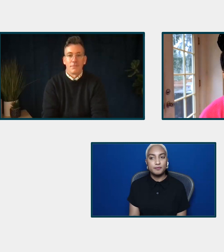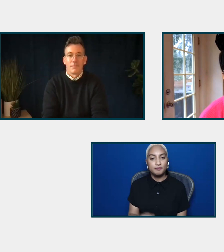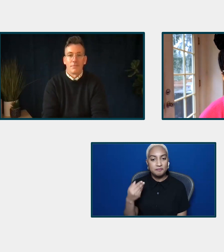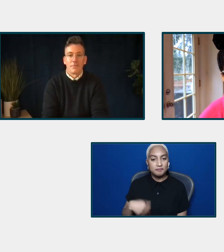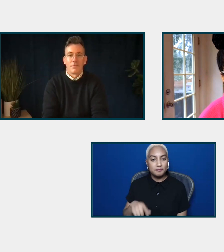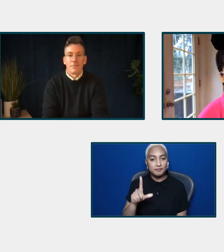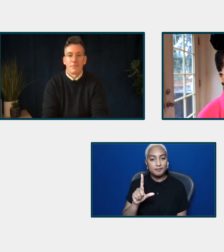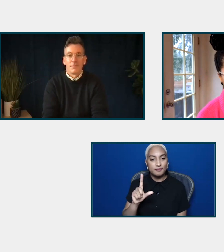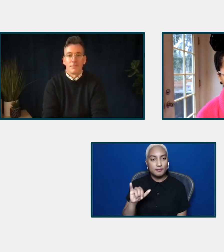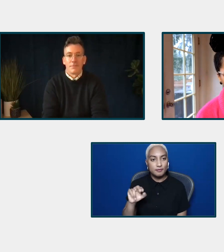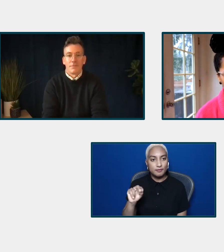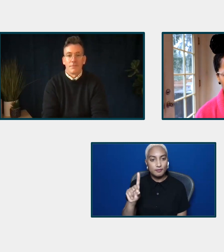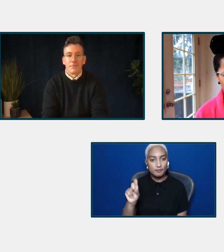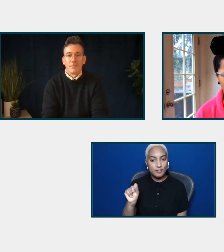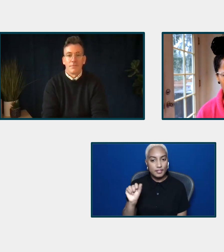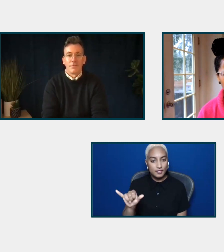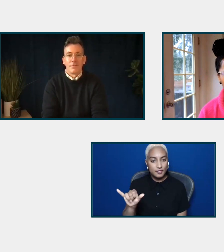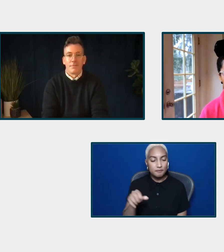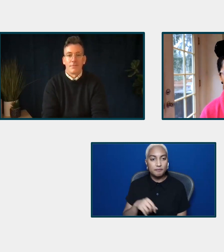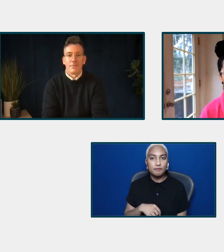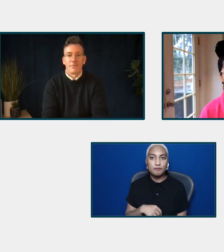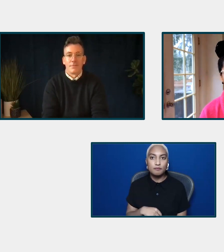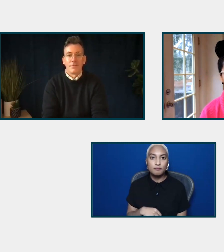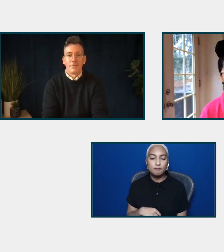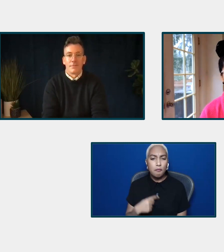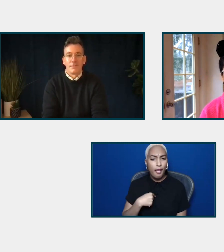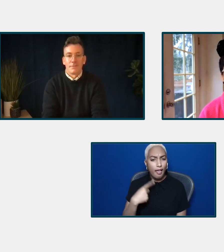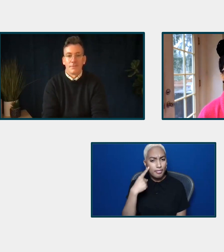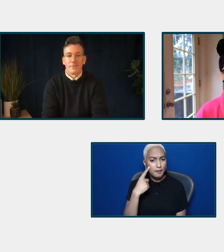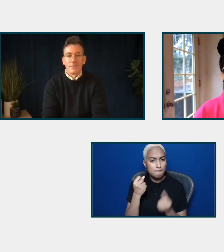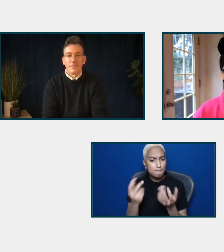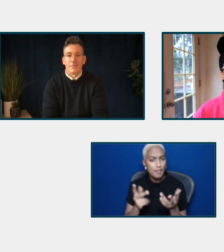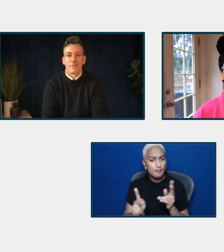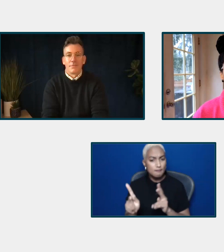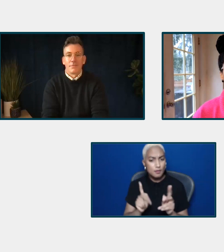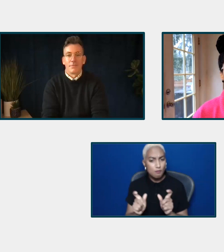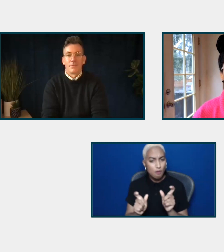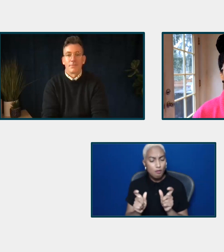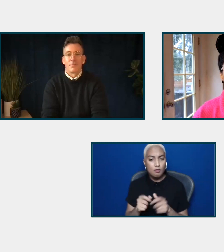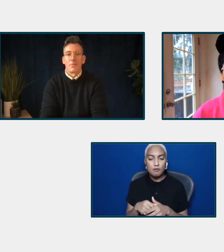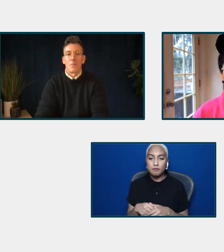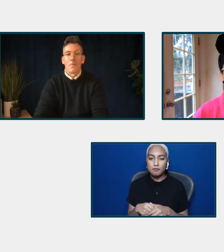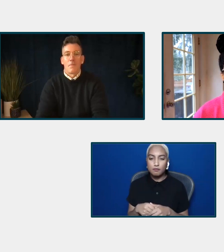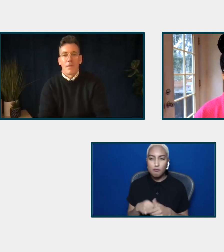do you define that? Can we start there today? How would you define autism, R.M.?